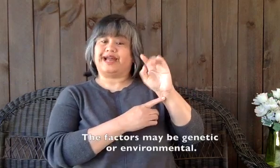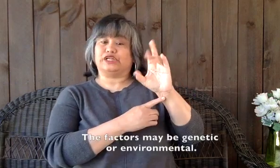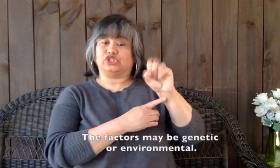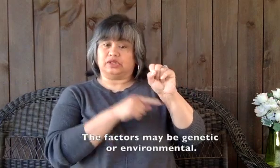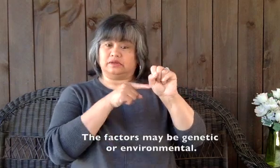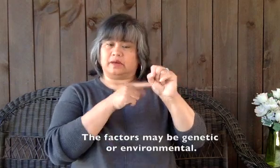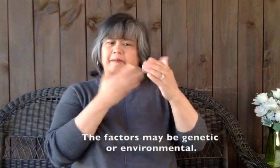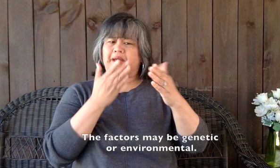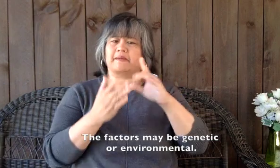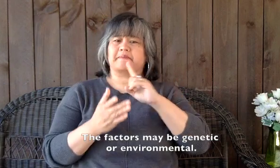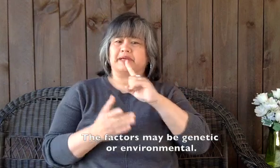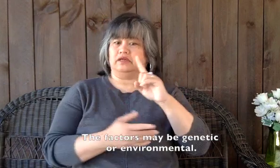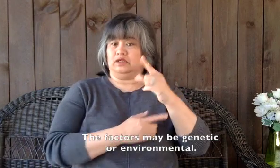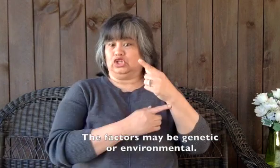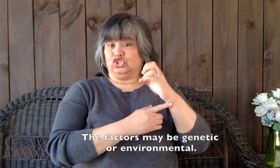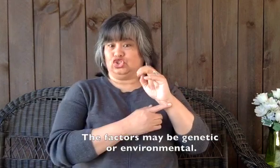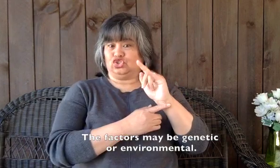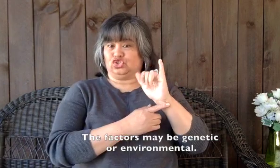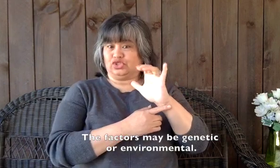The factors may be genetic or environmental.